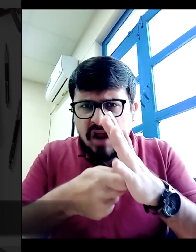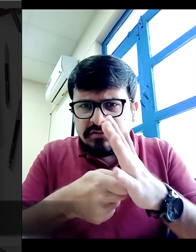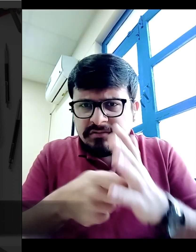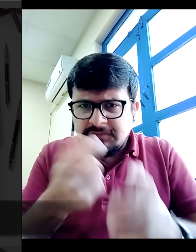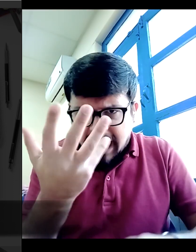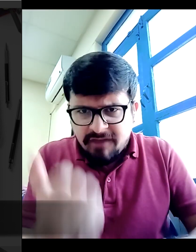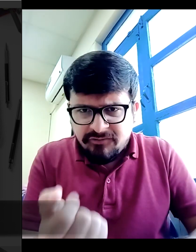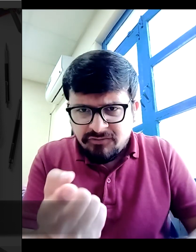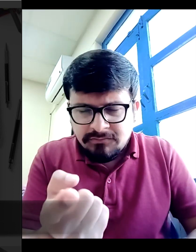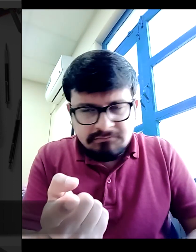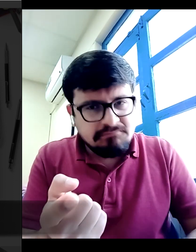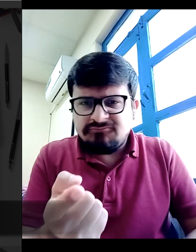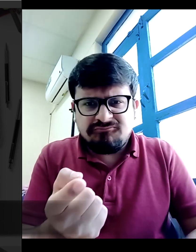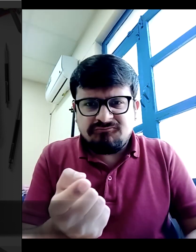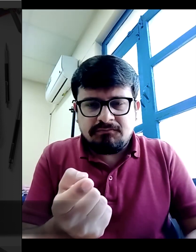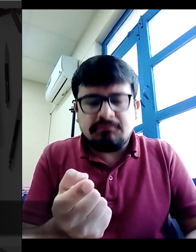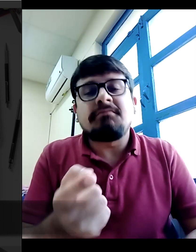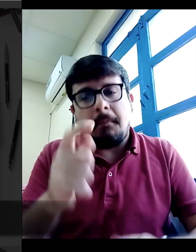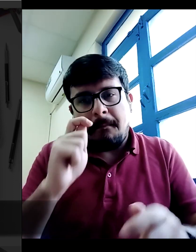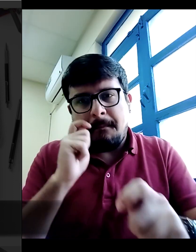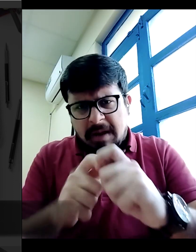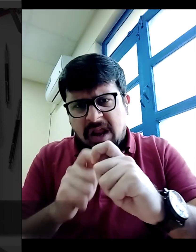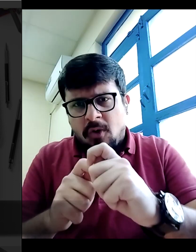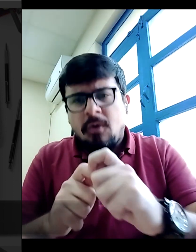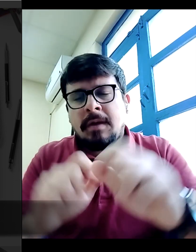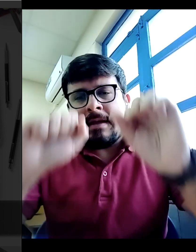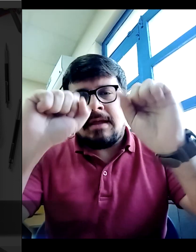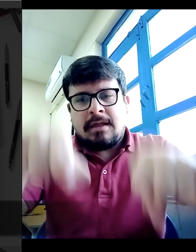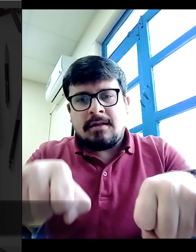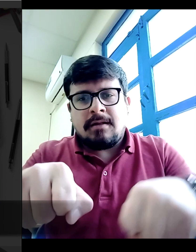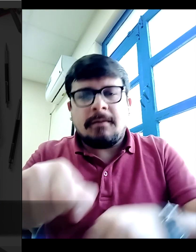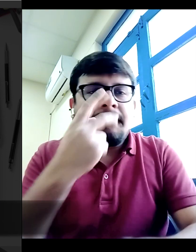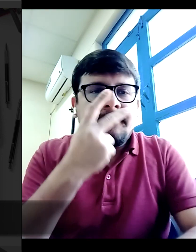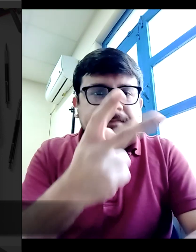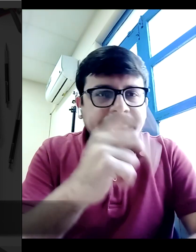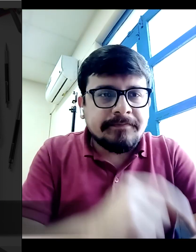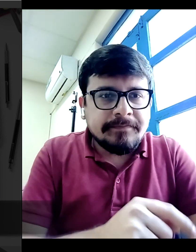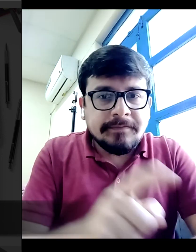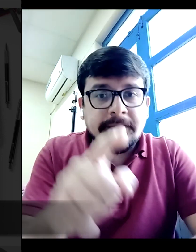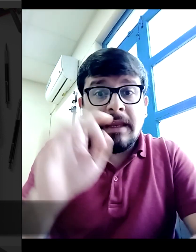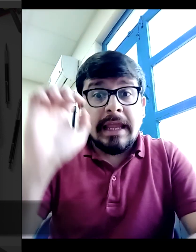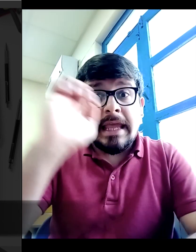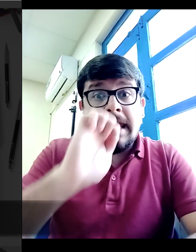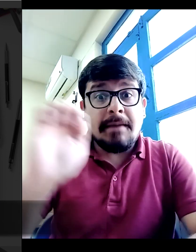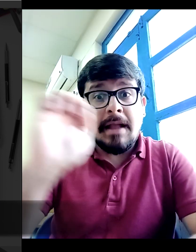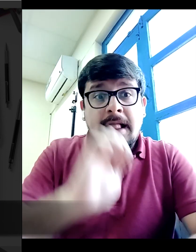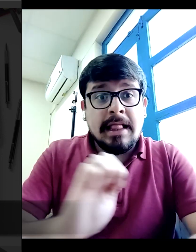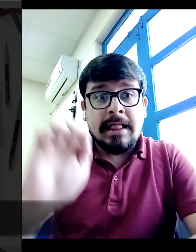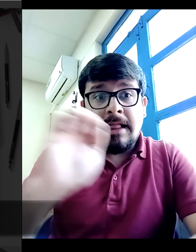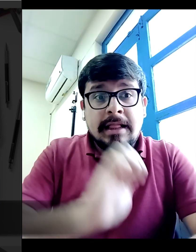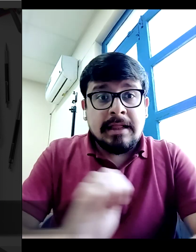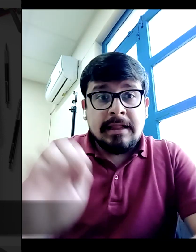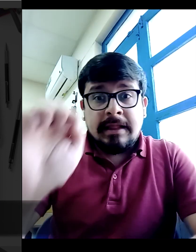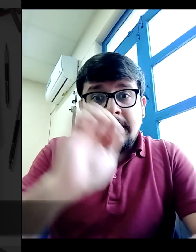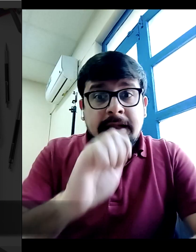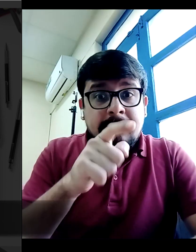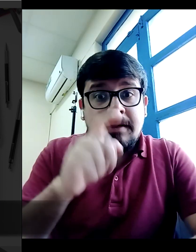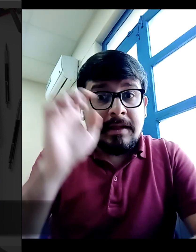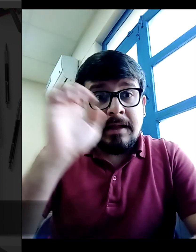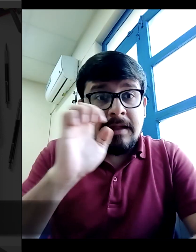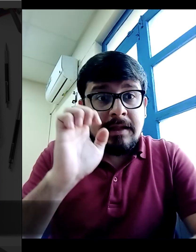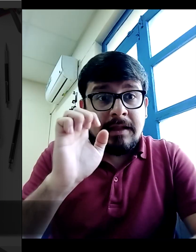I have to give my email address. So I will give my email address.